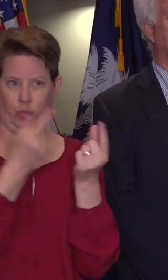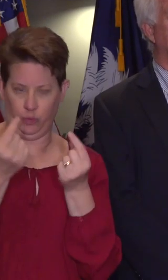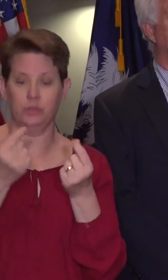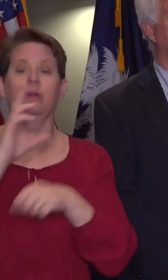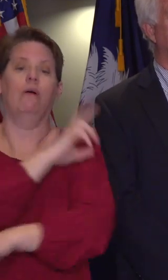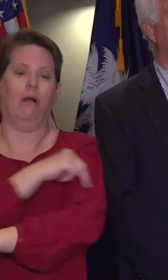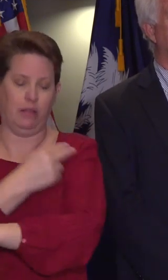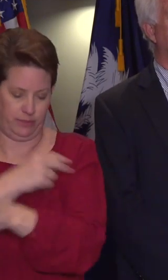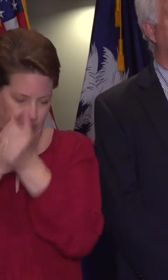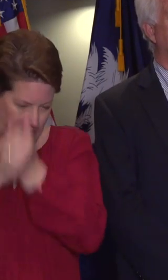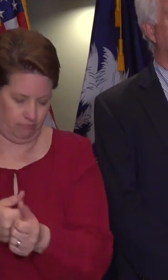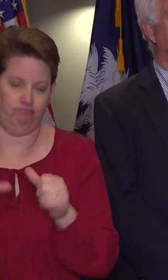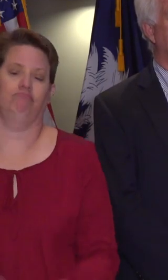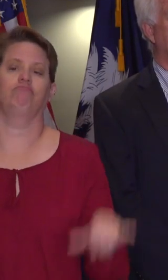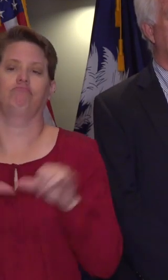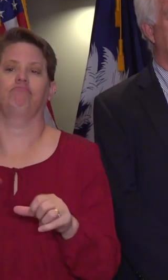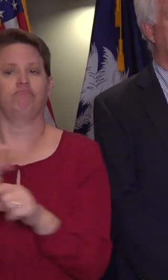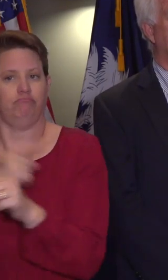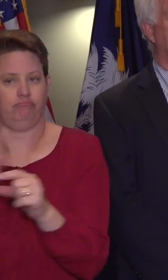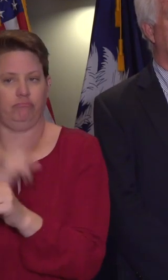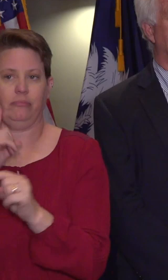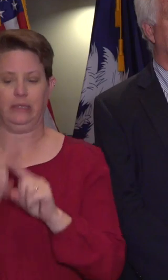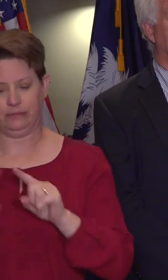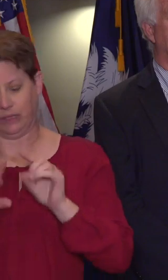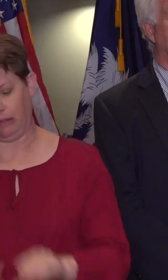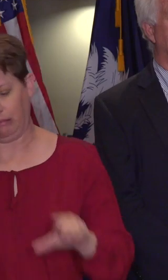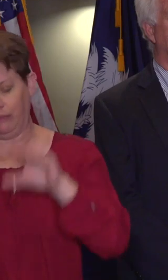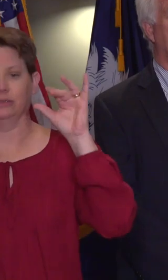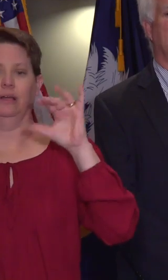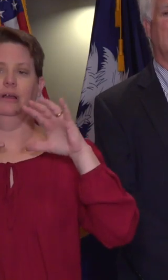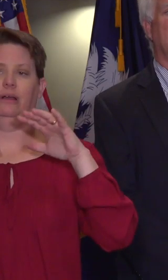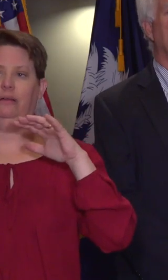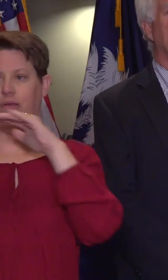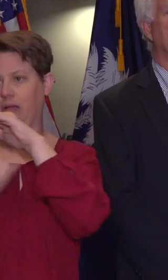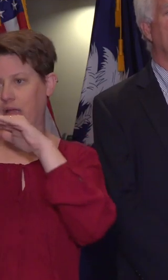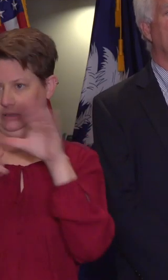following the routine guidelines for the various levels of isolation.